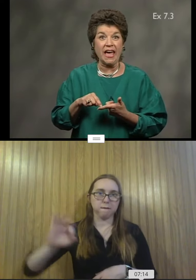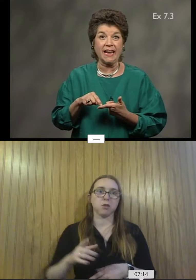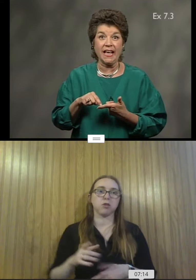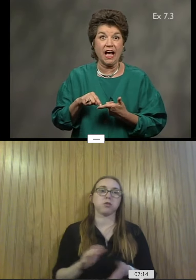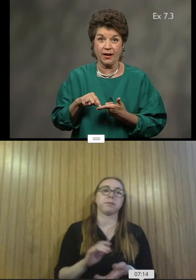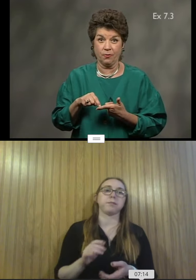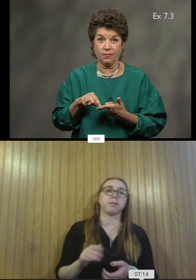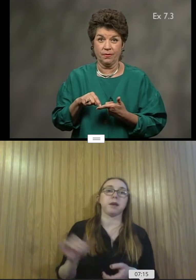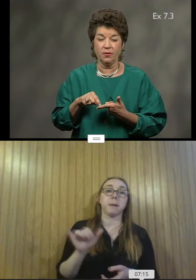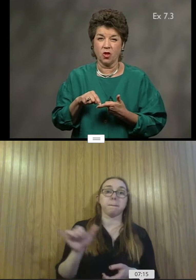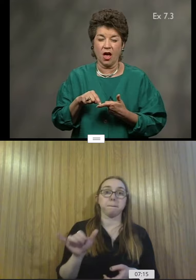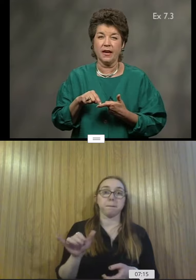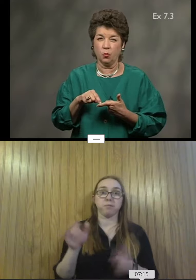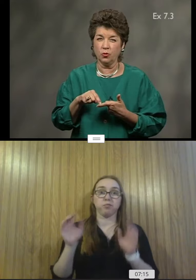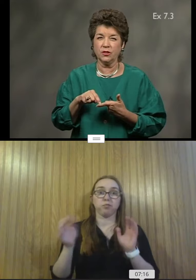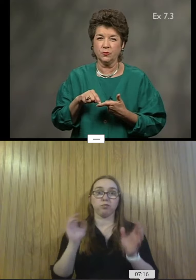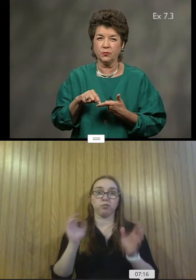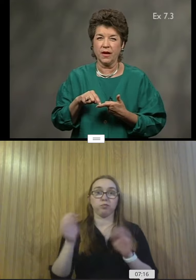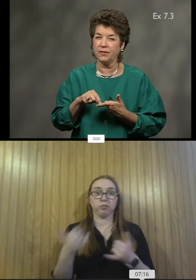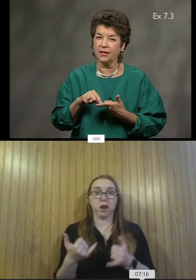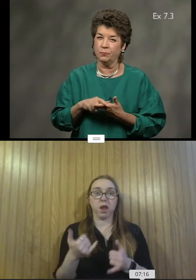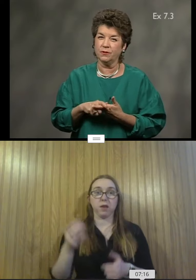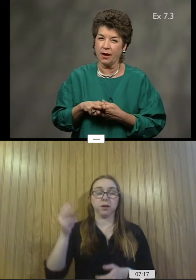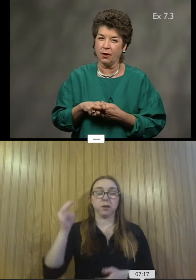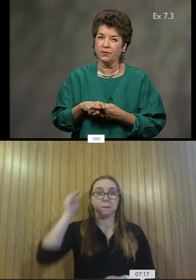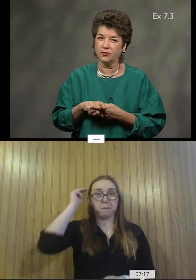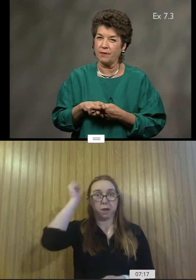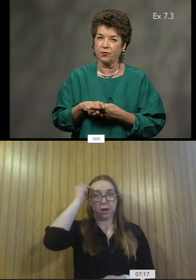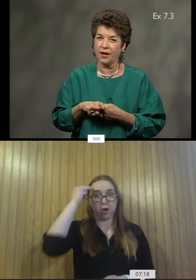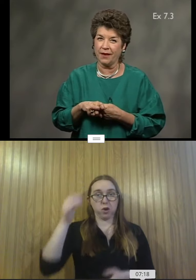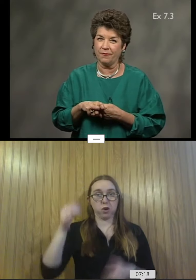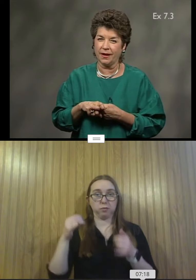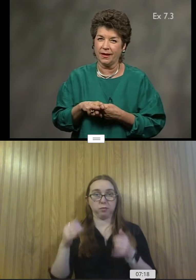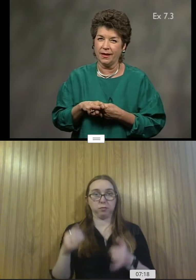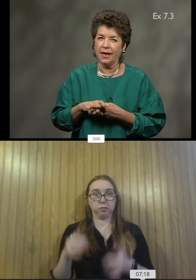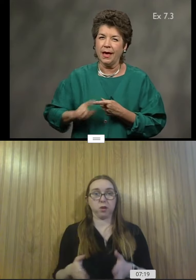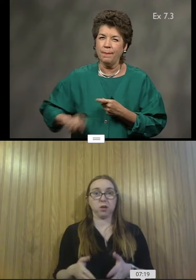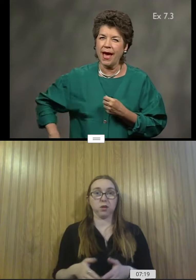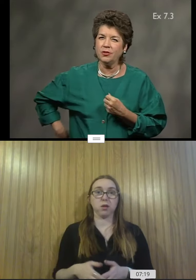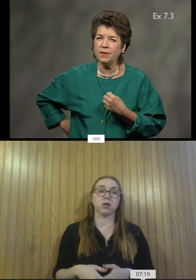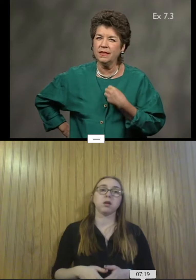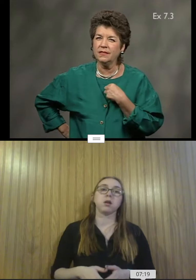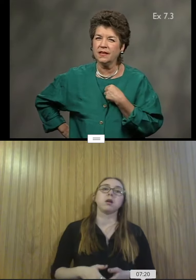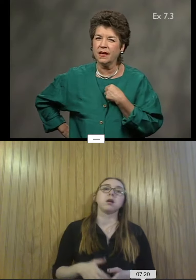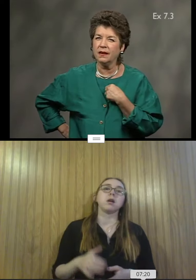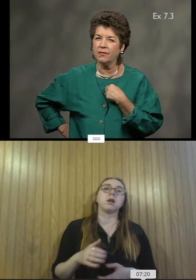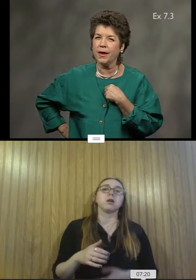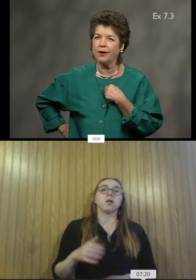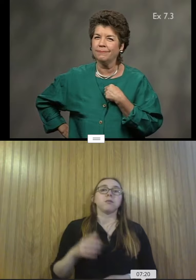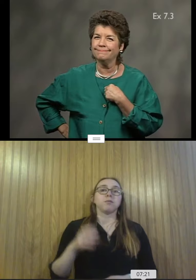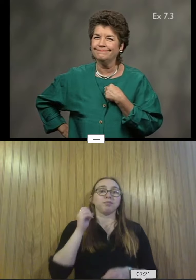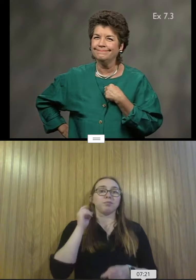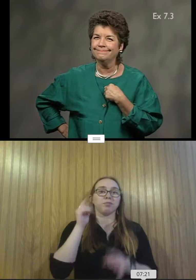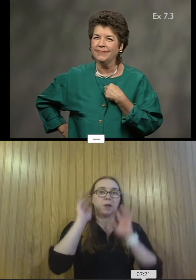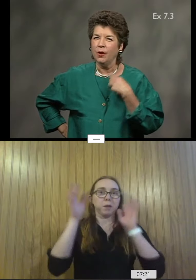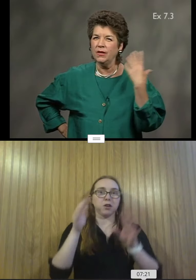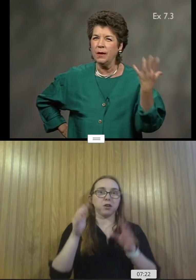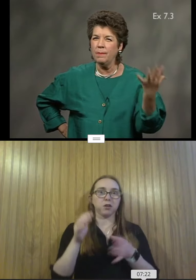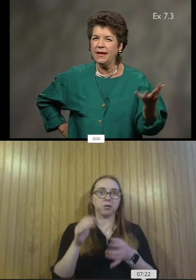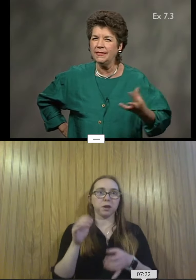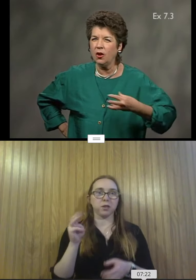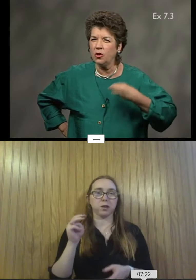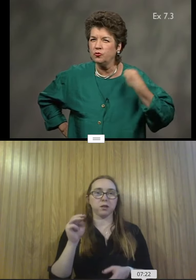couldn't get any higher. John had worked his way up until he was mayor of Stratford-on-Avon. Imagine being the son of the mayor.